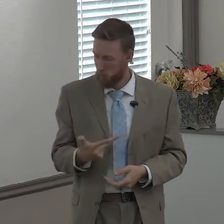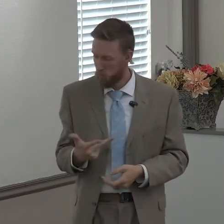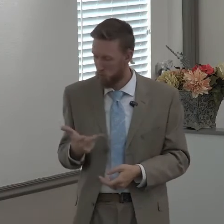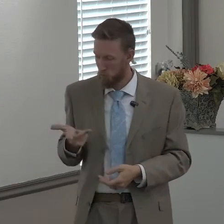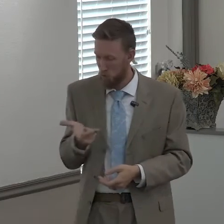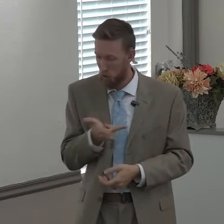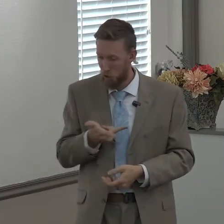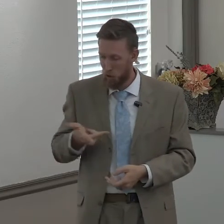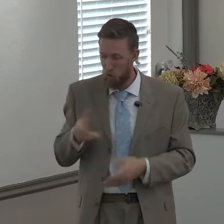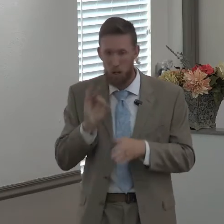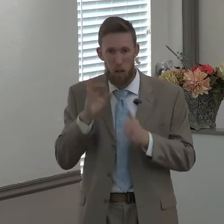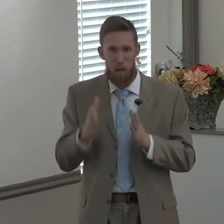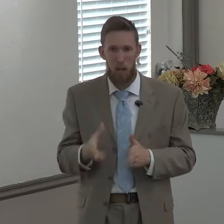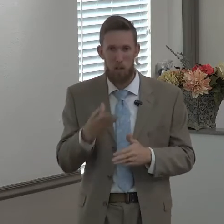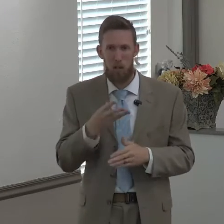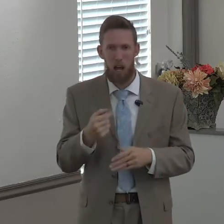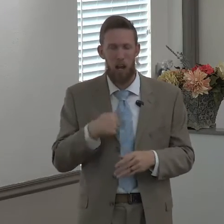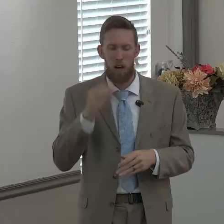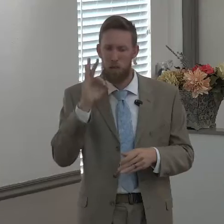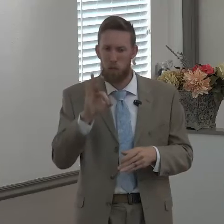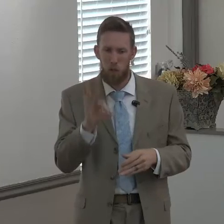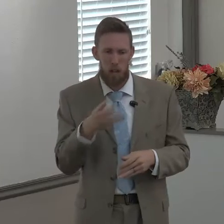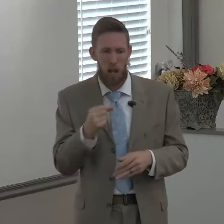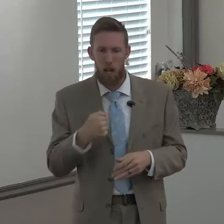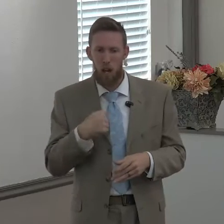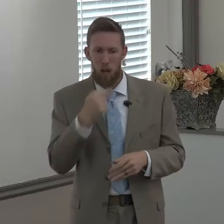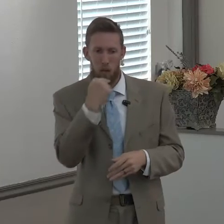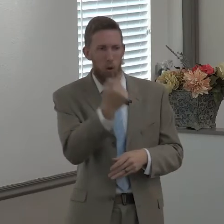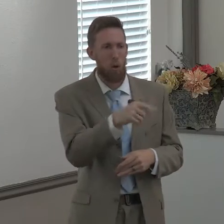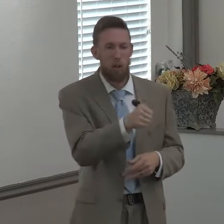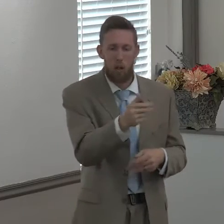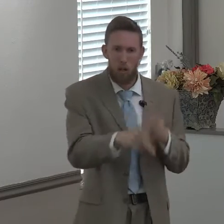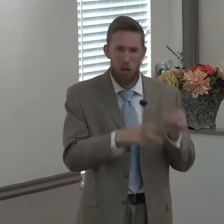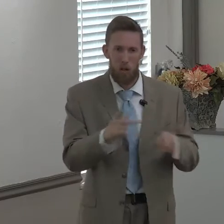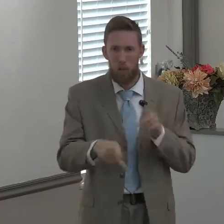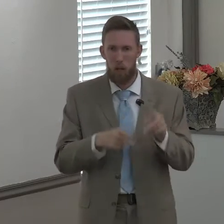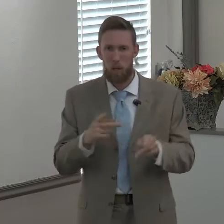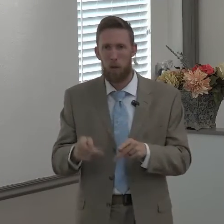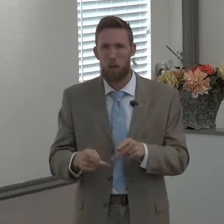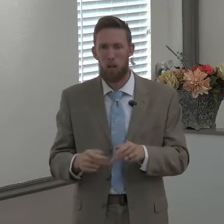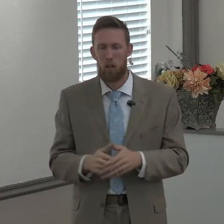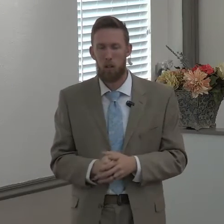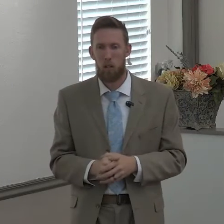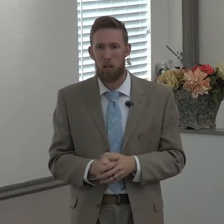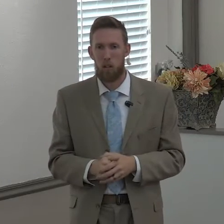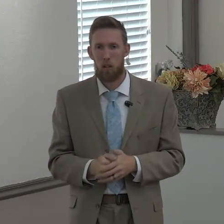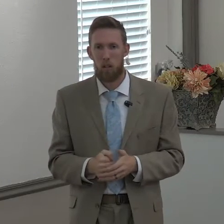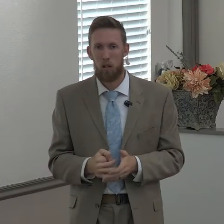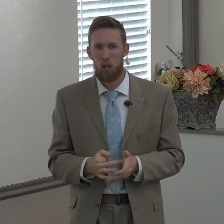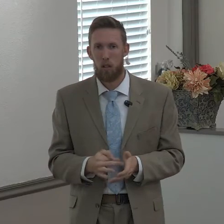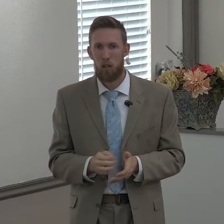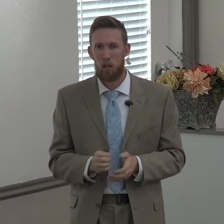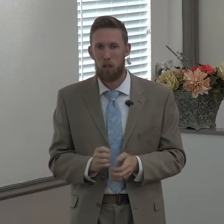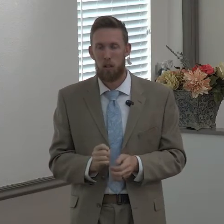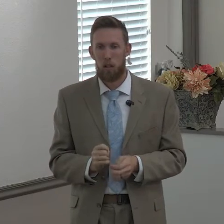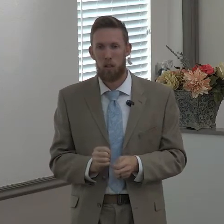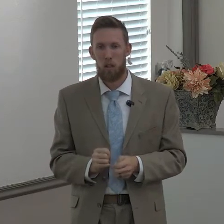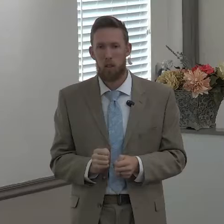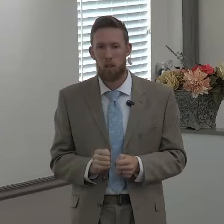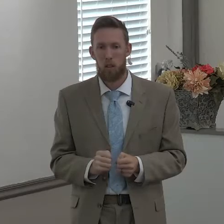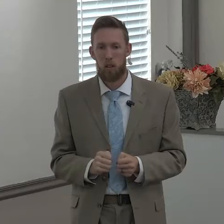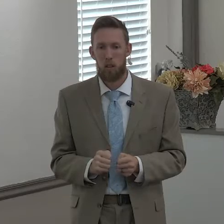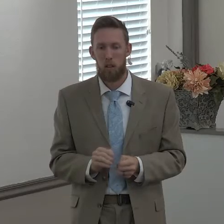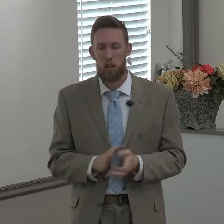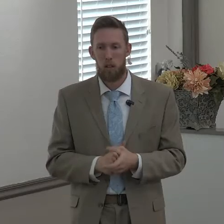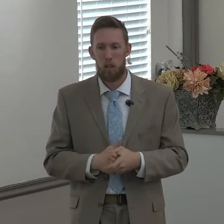What can I do to help somebody? I have told these three pastors here, and